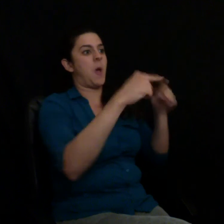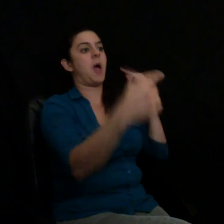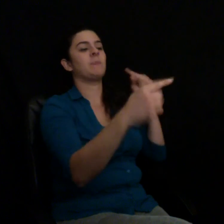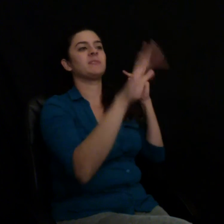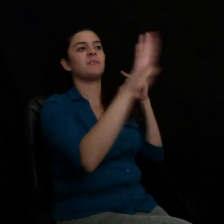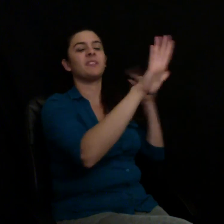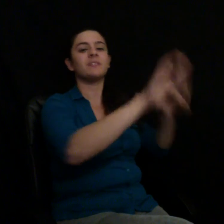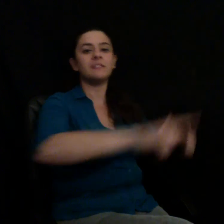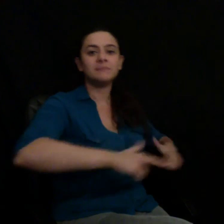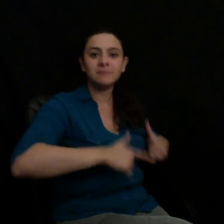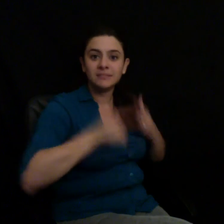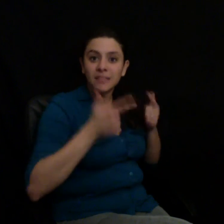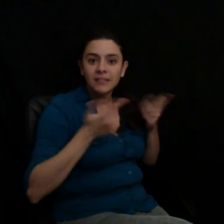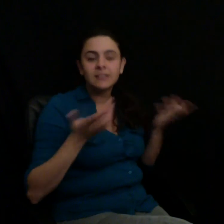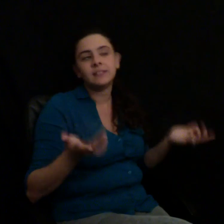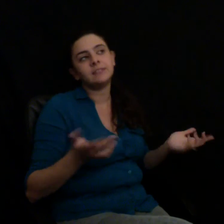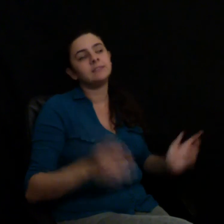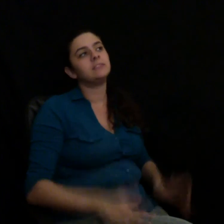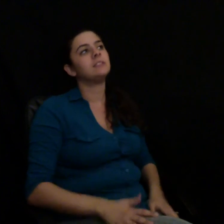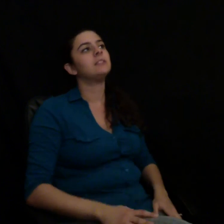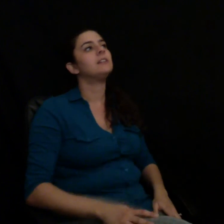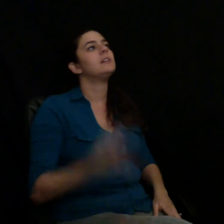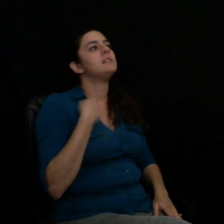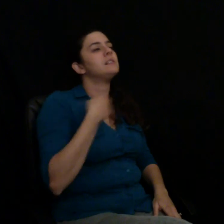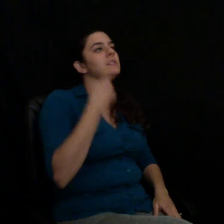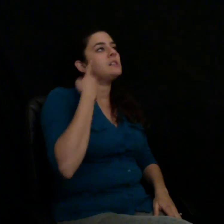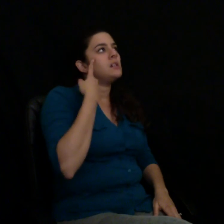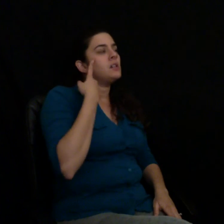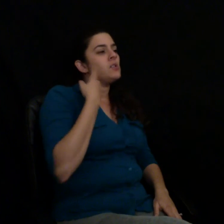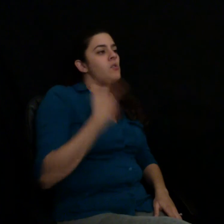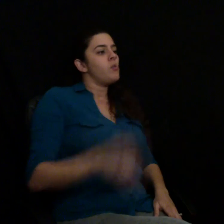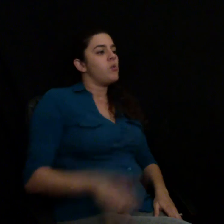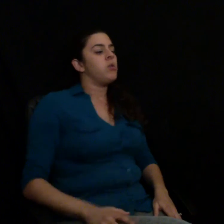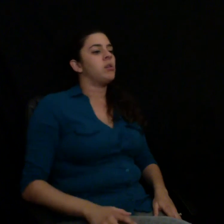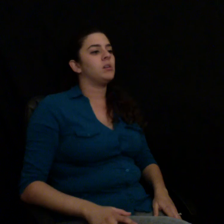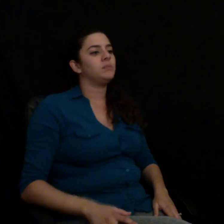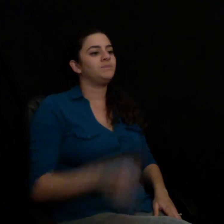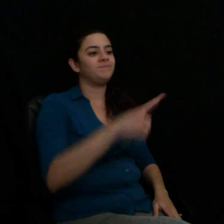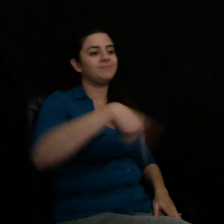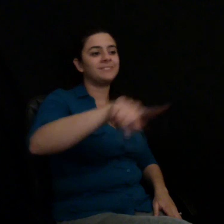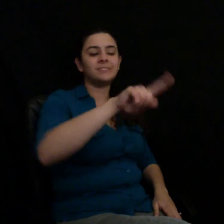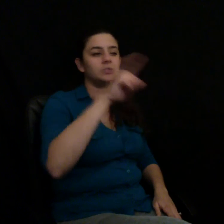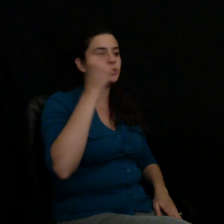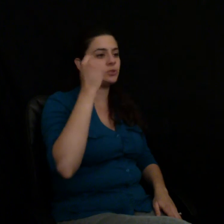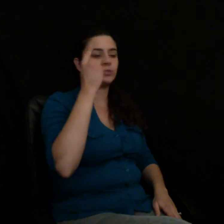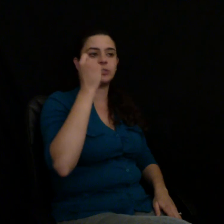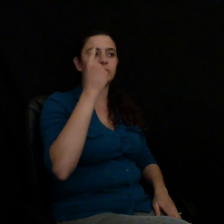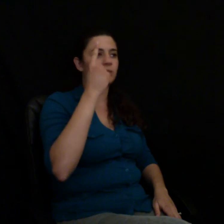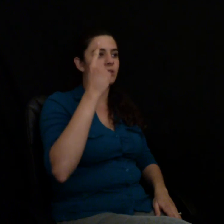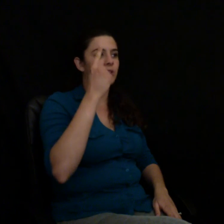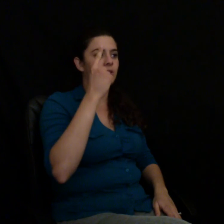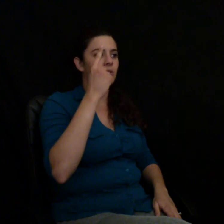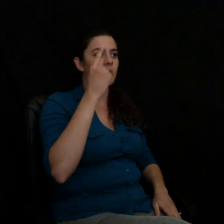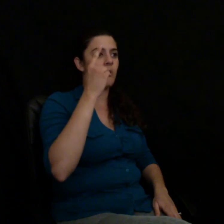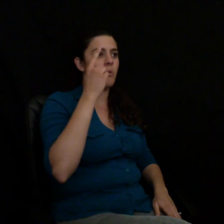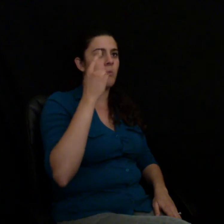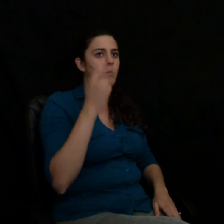life. And I think it comes to a point to where they don't understand why we get to be free while they're so